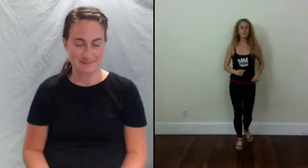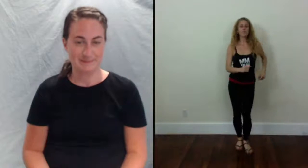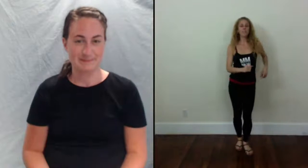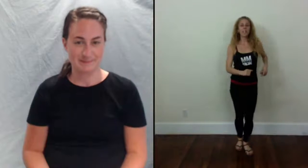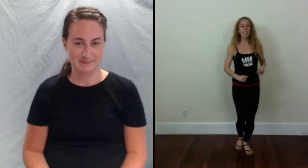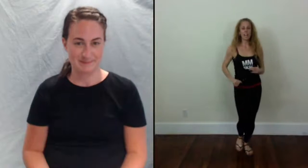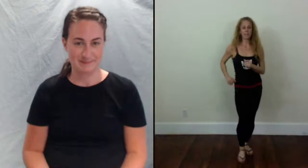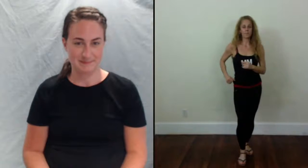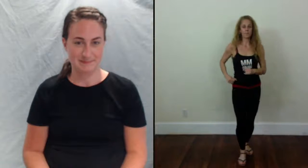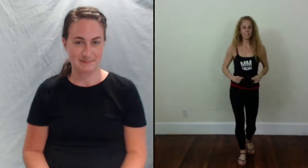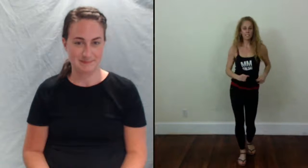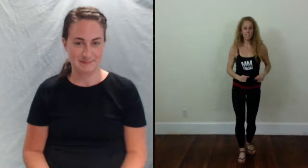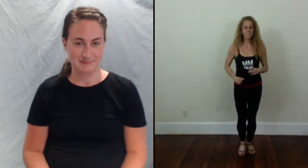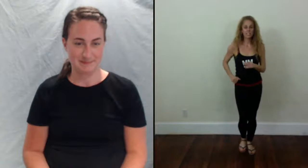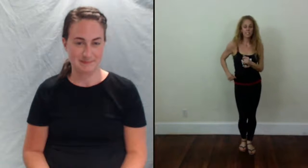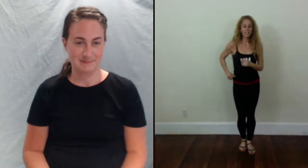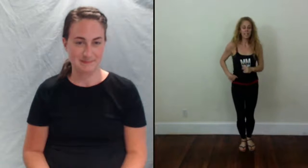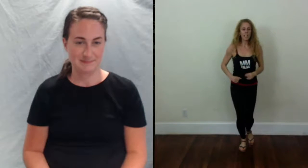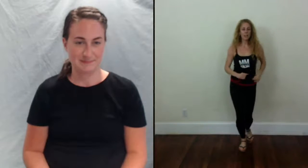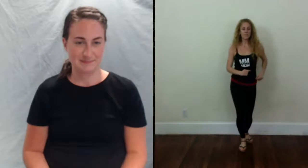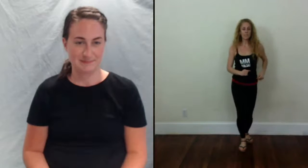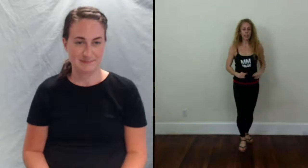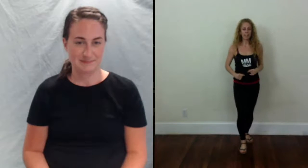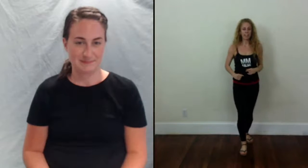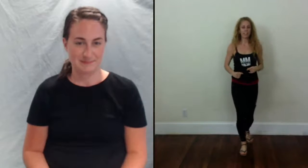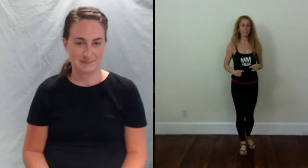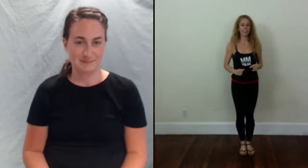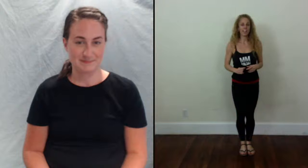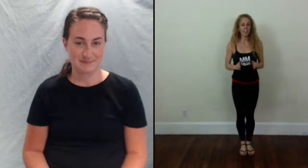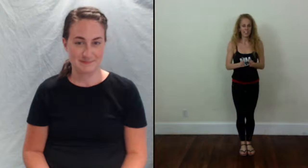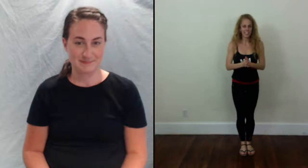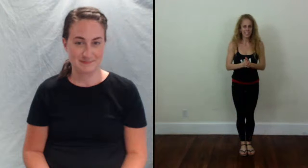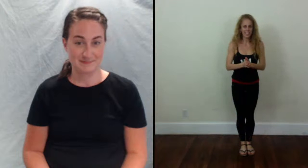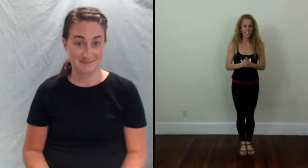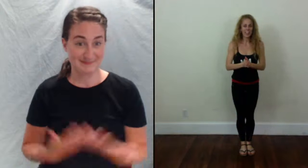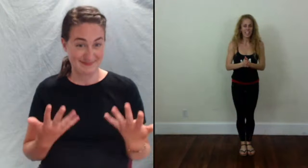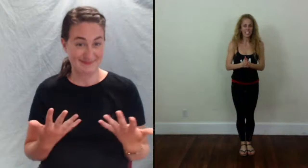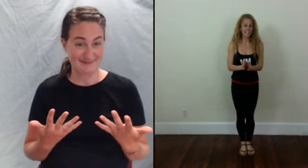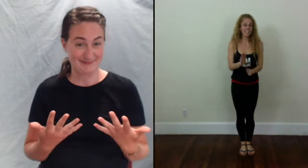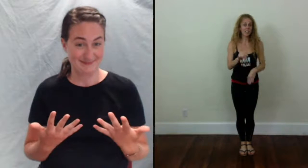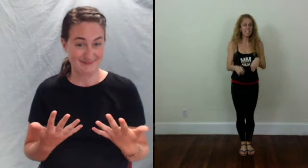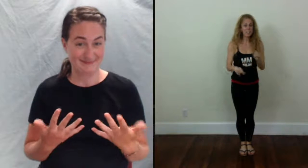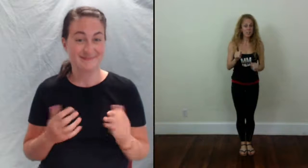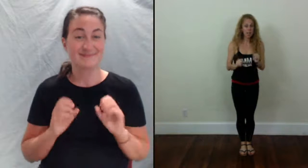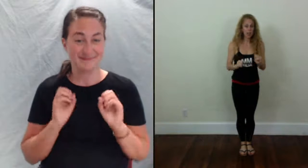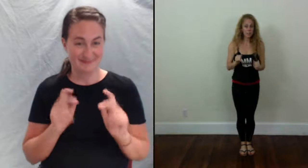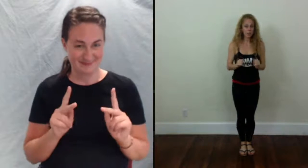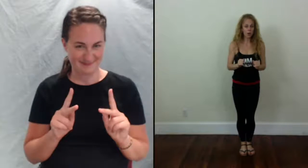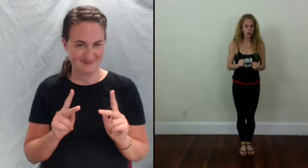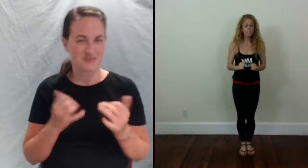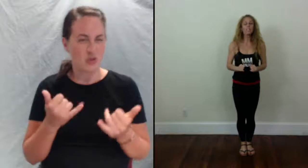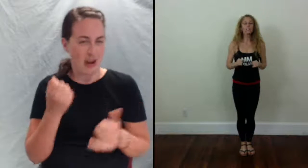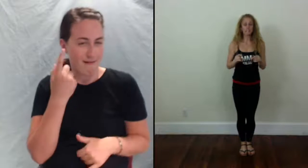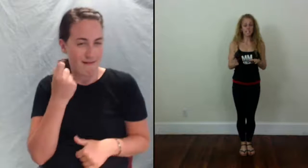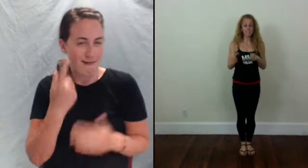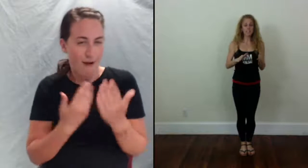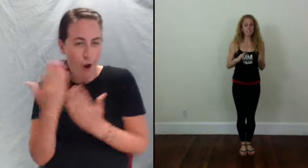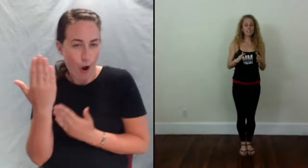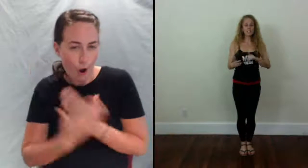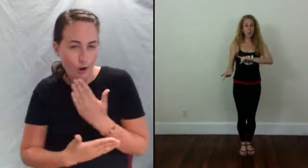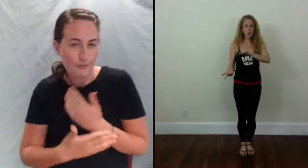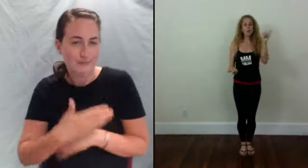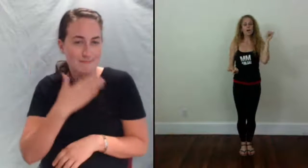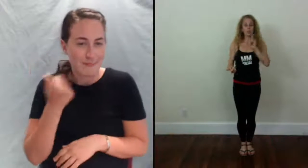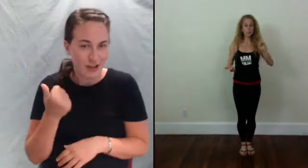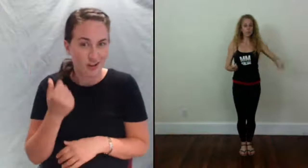back, and basic, and back. All right? Okay, so now you guys see where the arms are going. You guys see